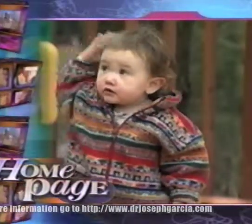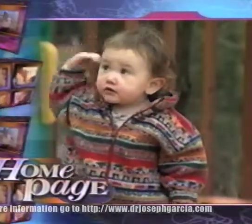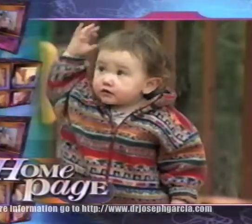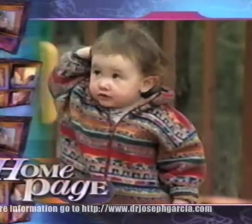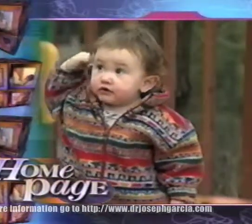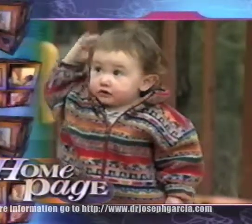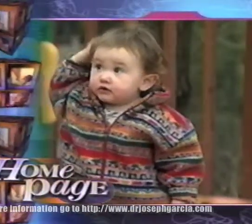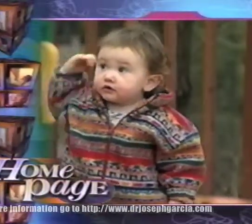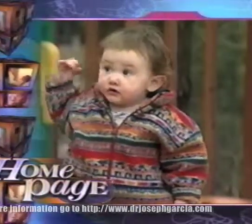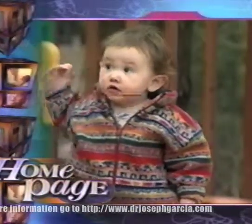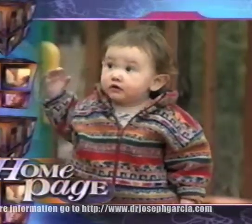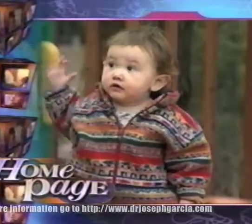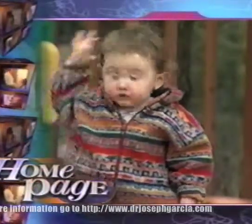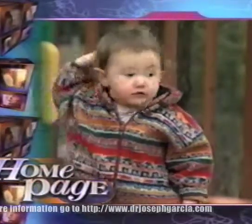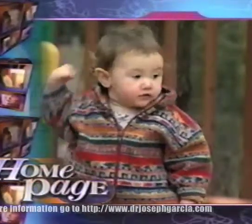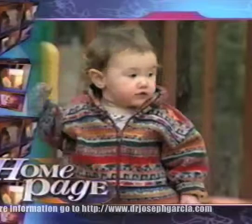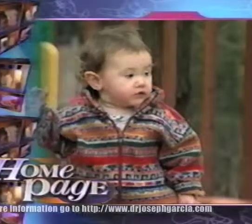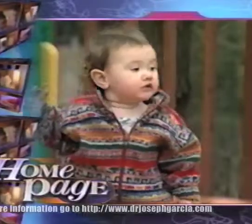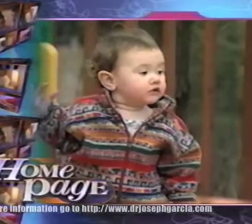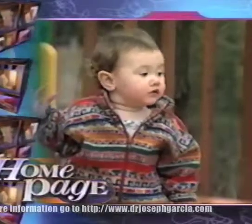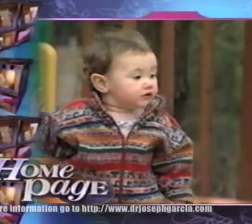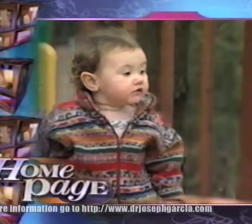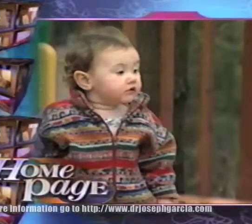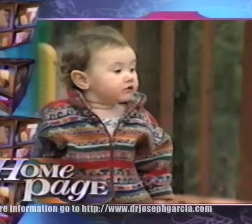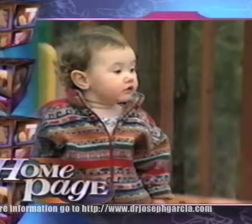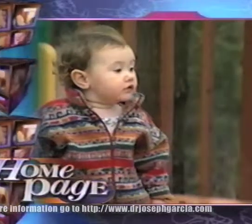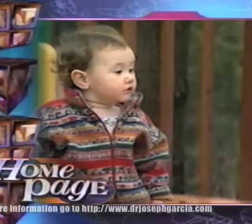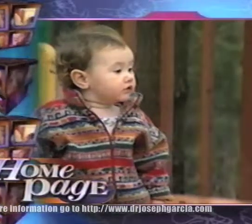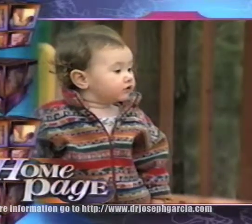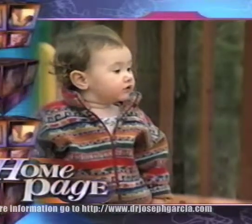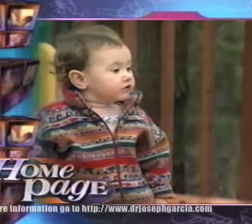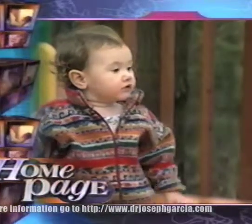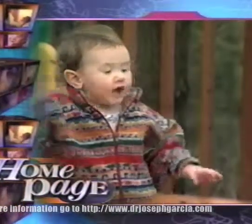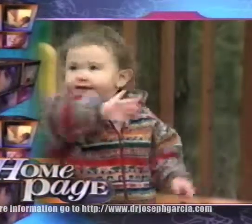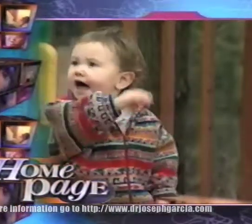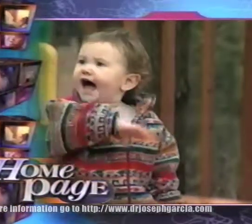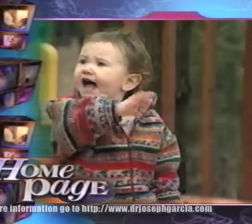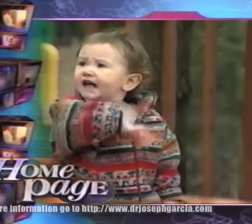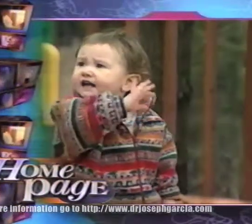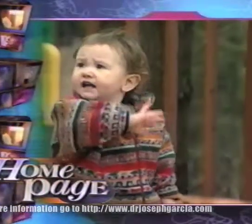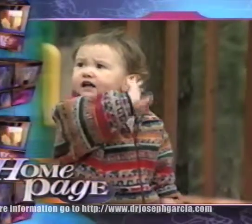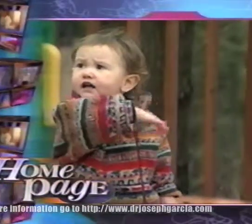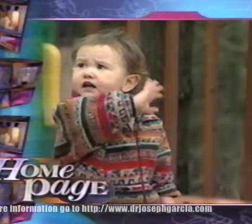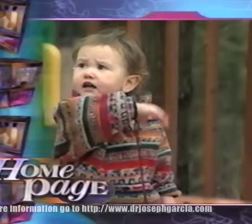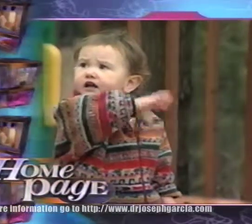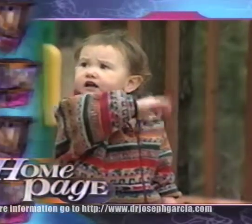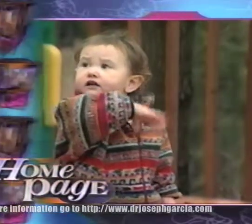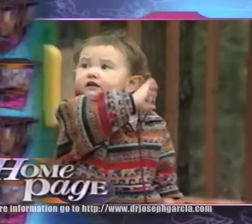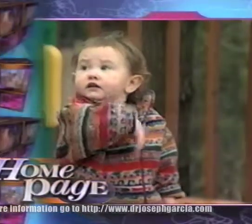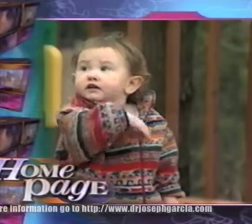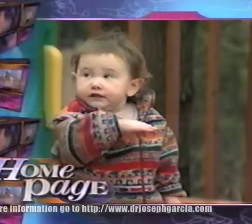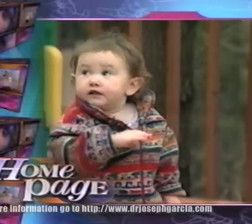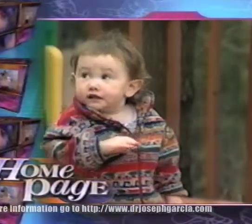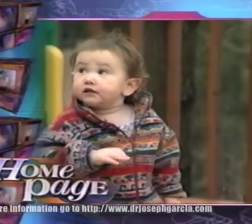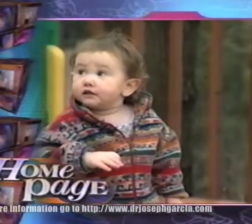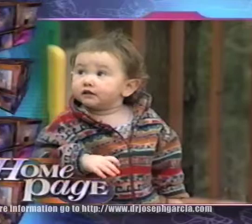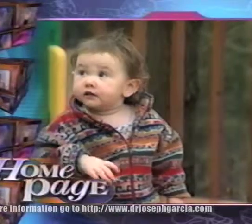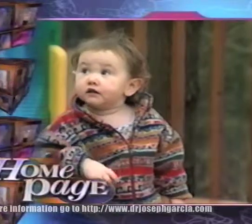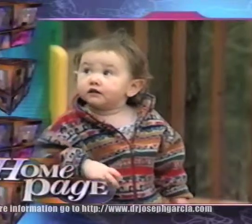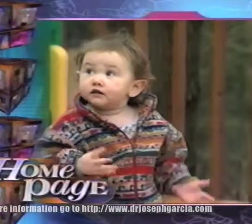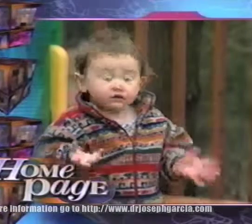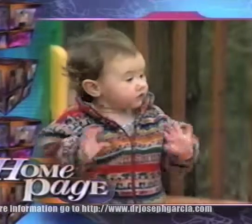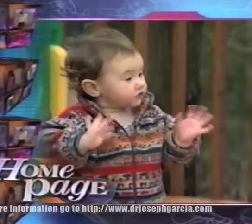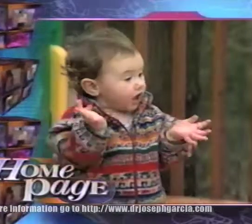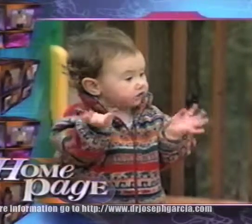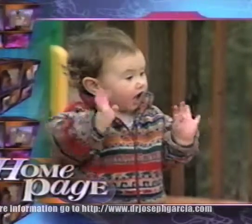crying. Oh, my. Mommy, I need a haircut. No, I really need a haircut, Mommy. Would you turn down that music? Yeah, homepage